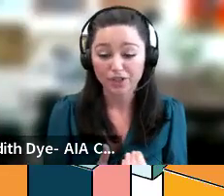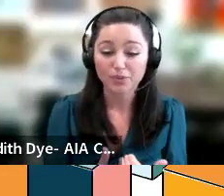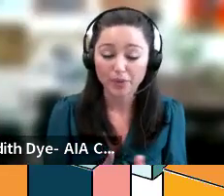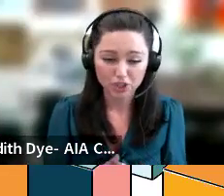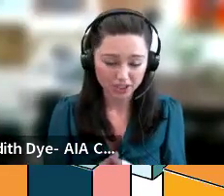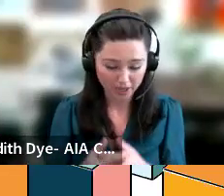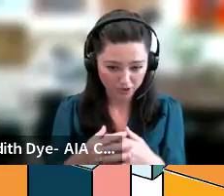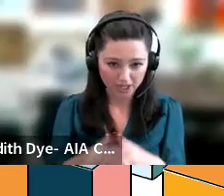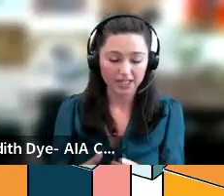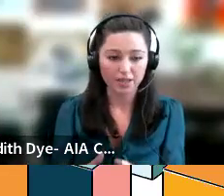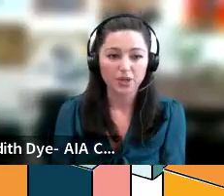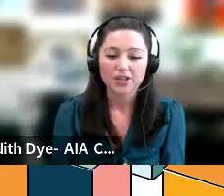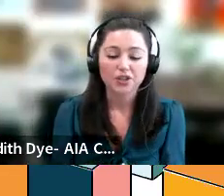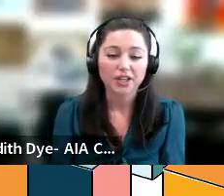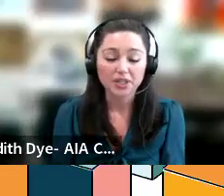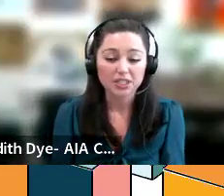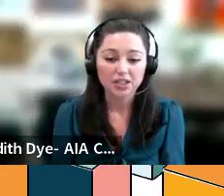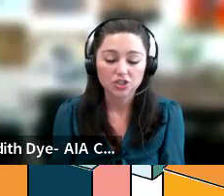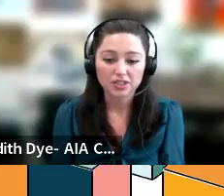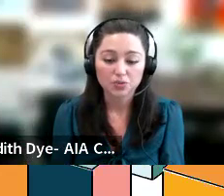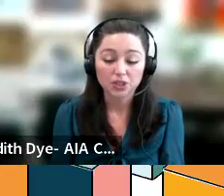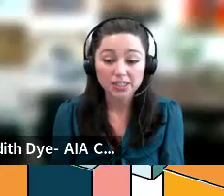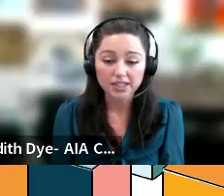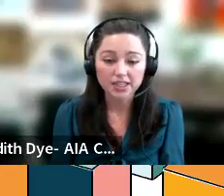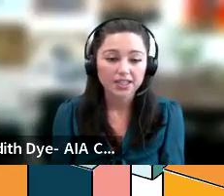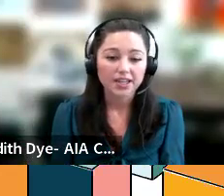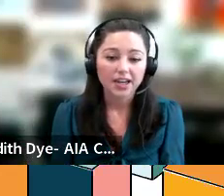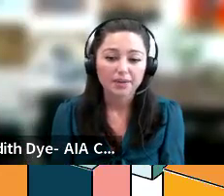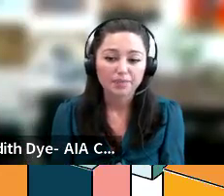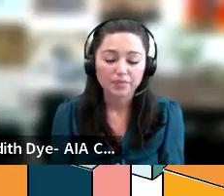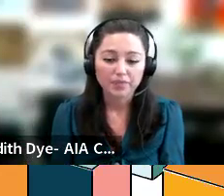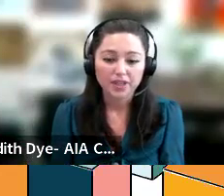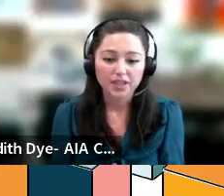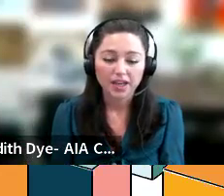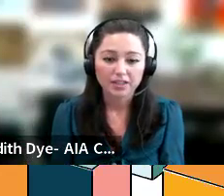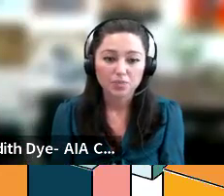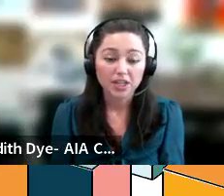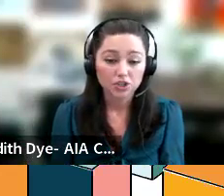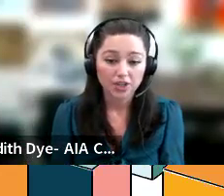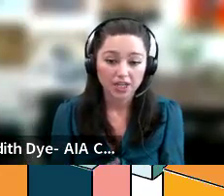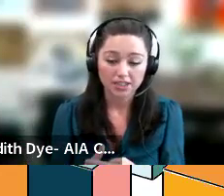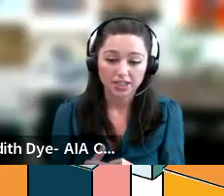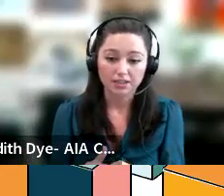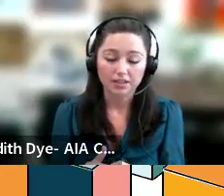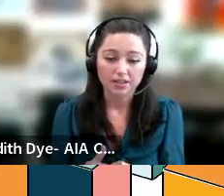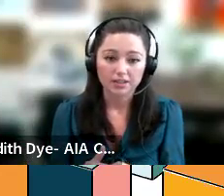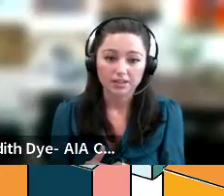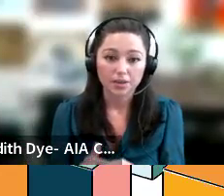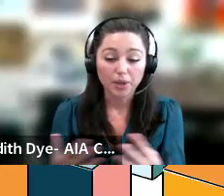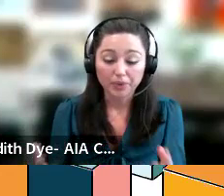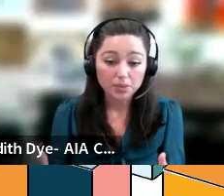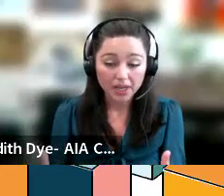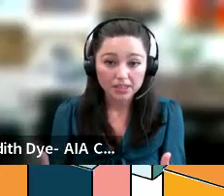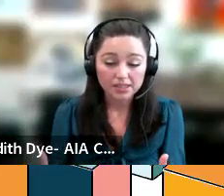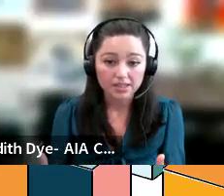they have a very small budget. So I try to keep their expectations realistic and make sure that it's in